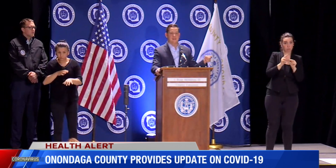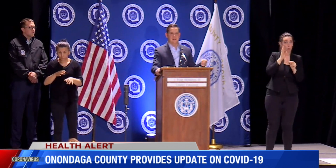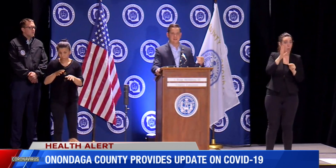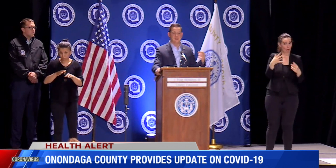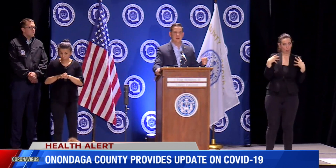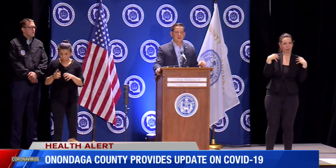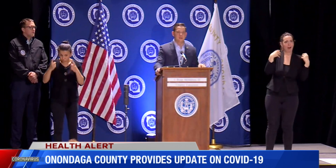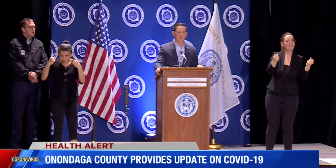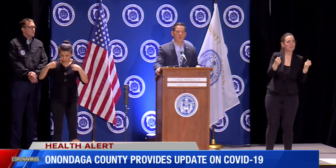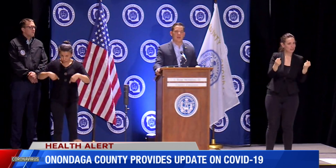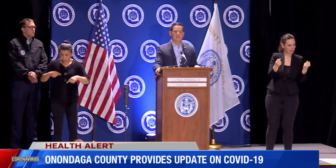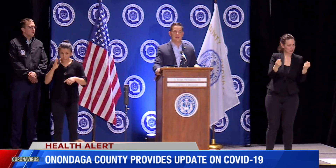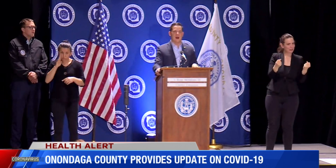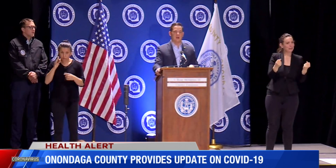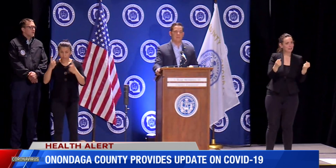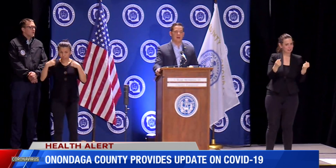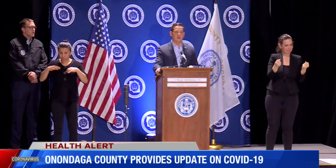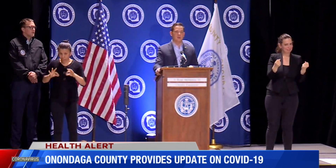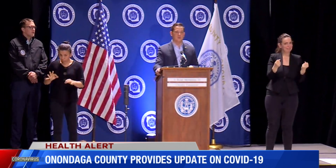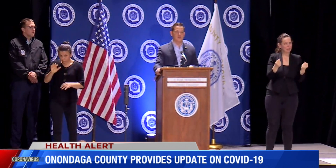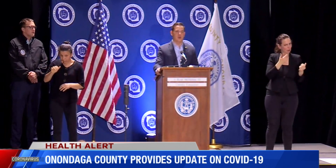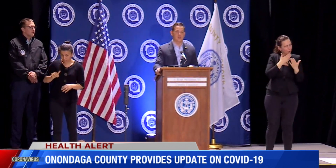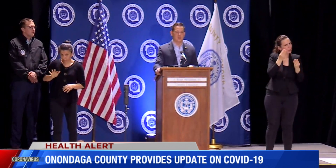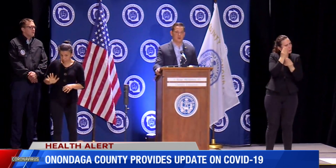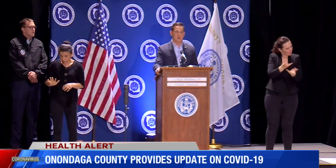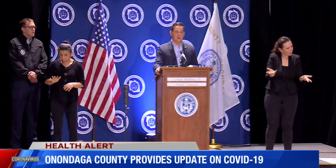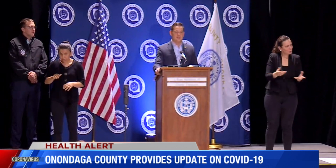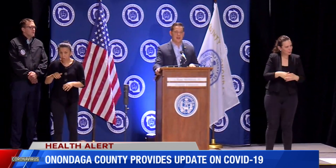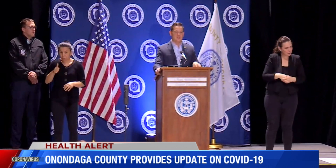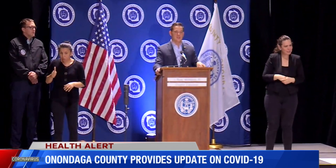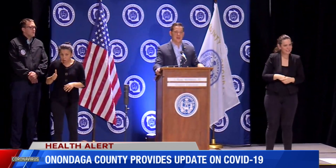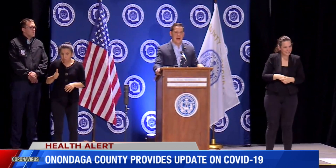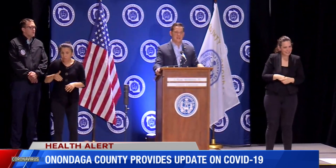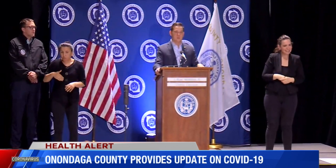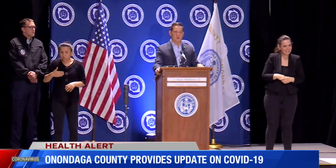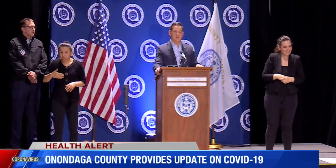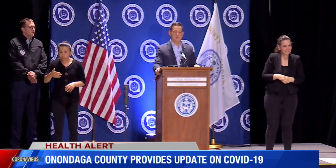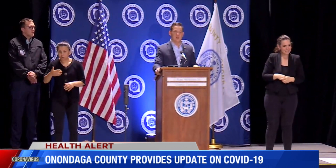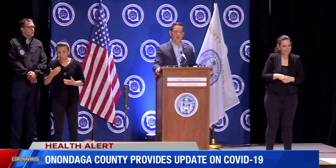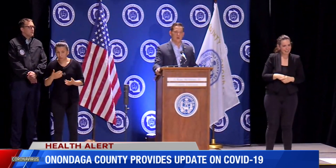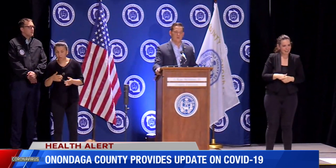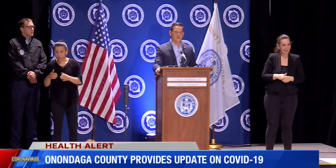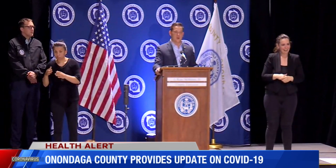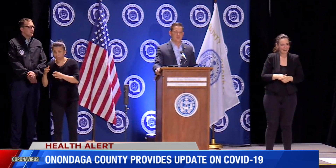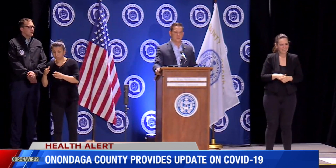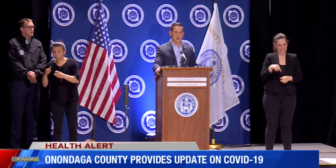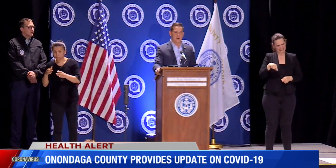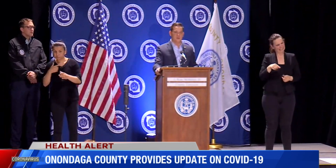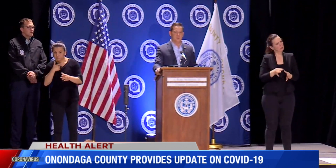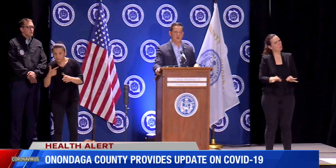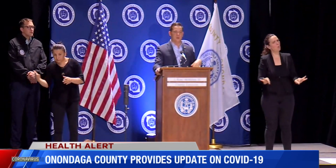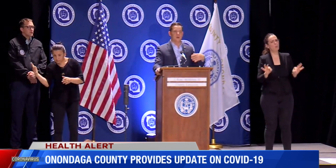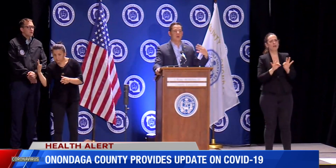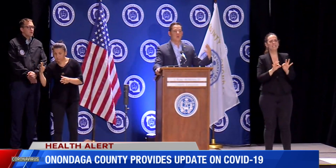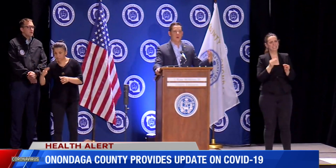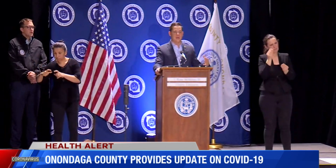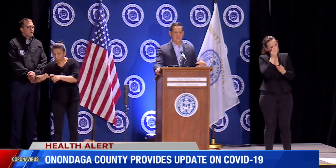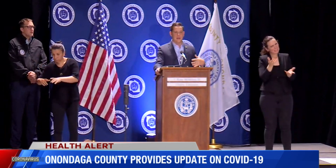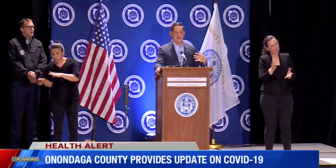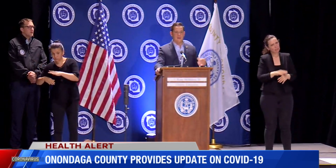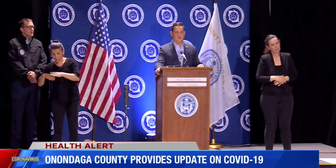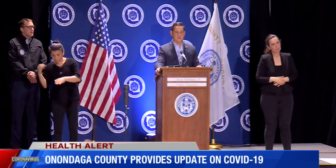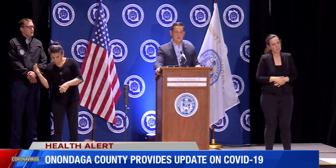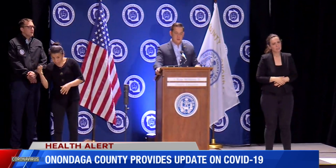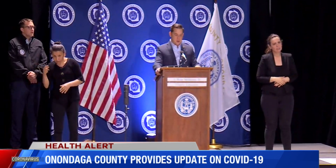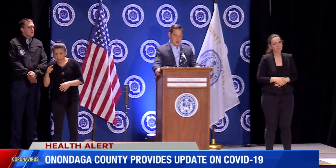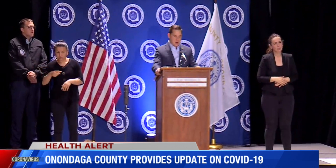a process. This weighs in on our medical infrastructure. It's not just the hospitals, it's our own infrastructure with our health department weighing